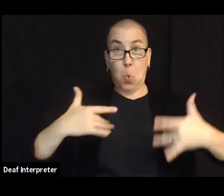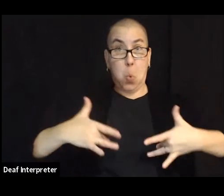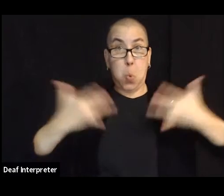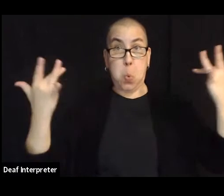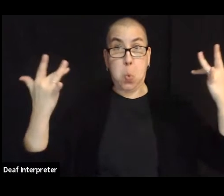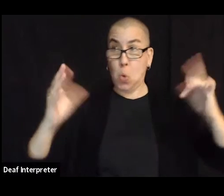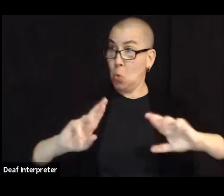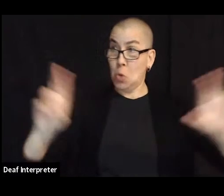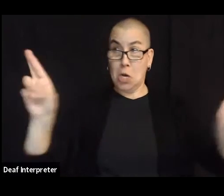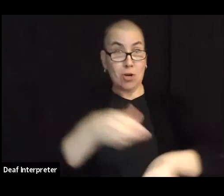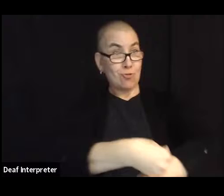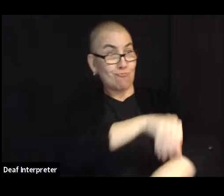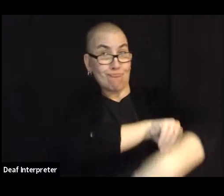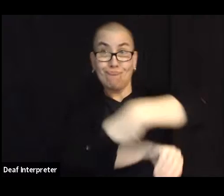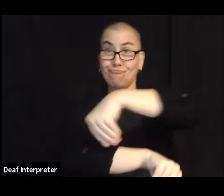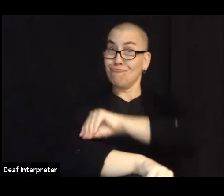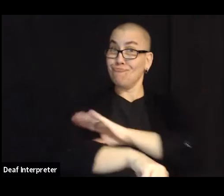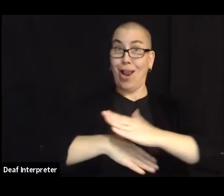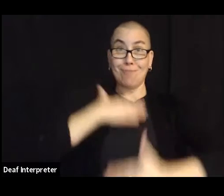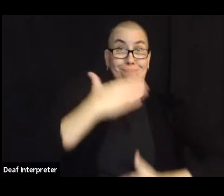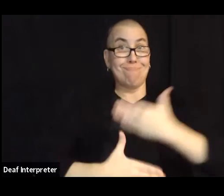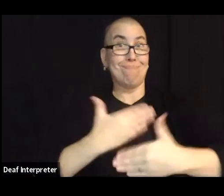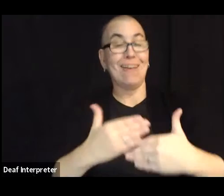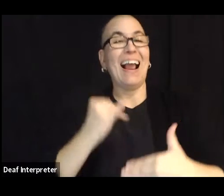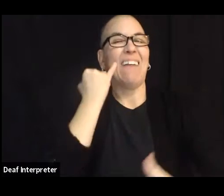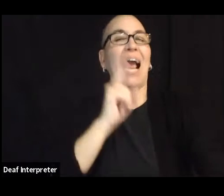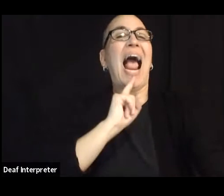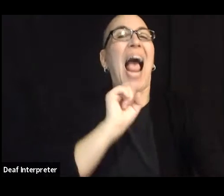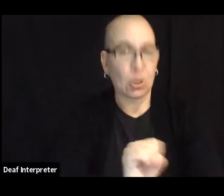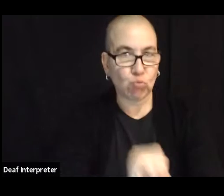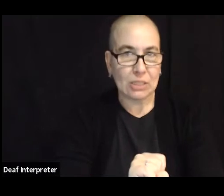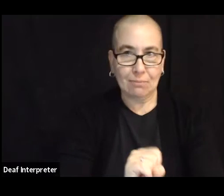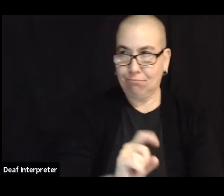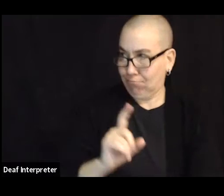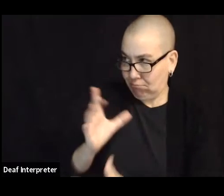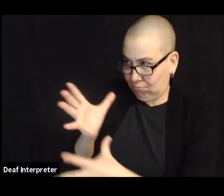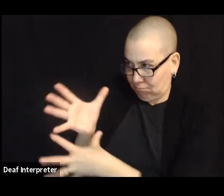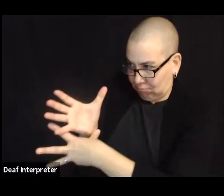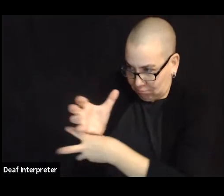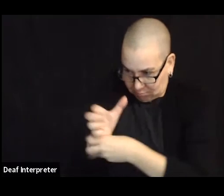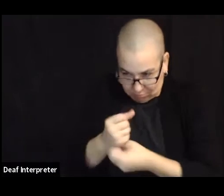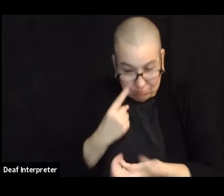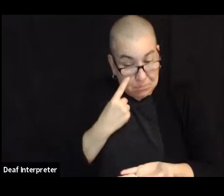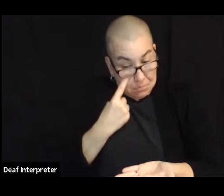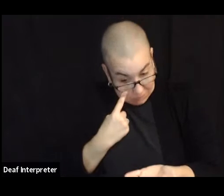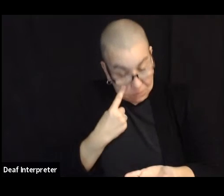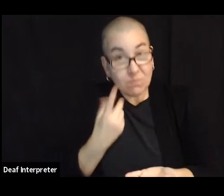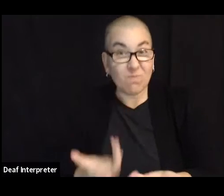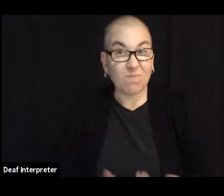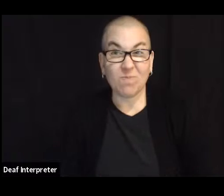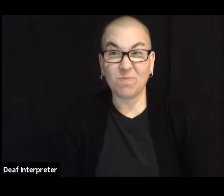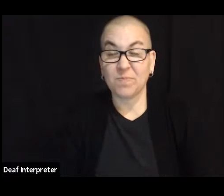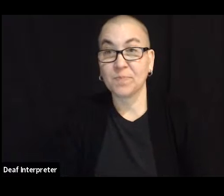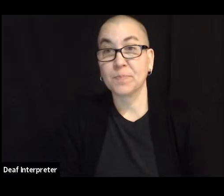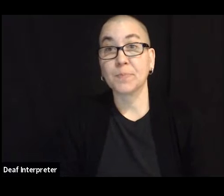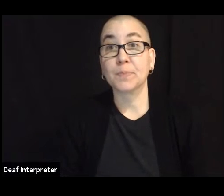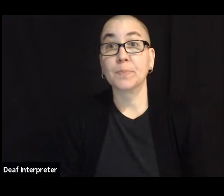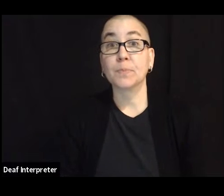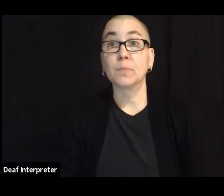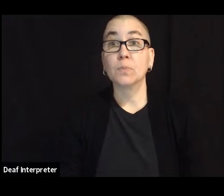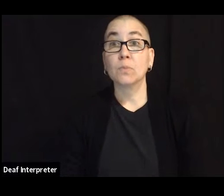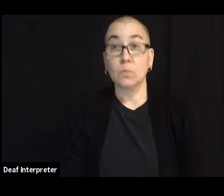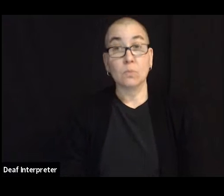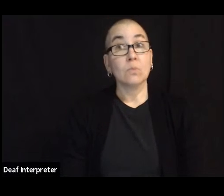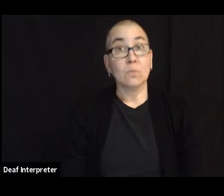who are 65 years and older and those with underlying health conditions. We're closer to the end of this pandemic today than we